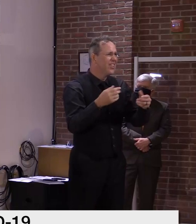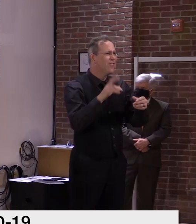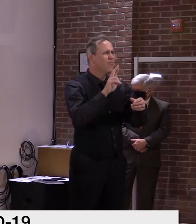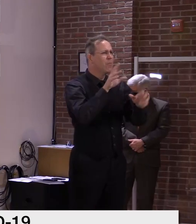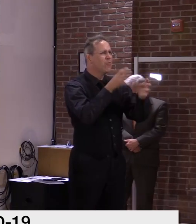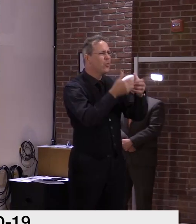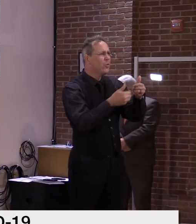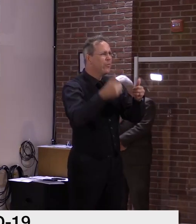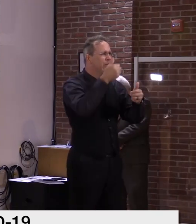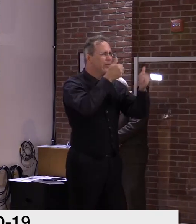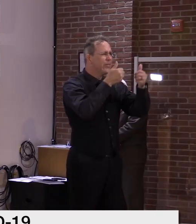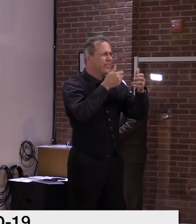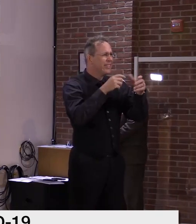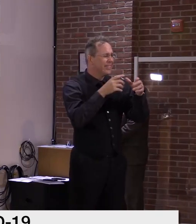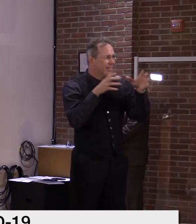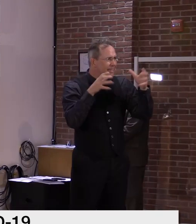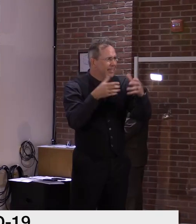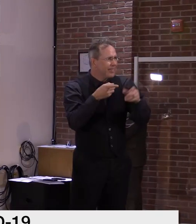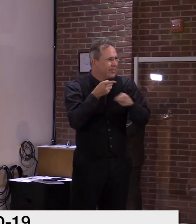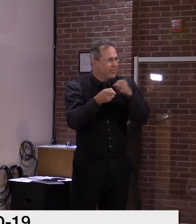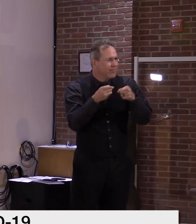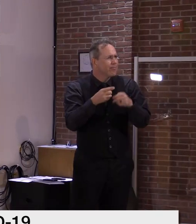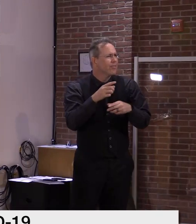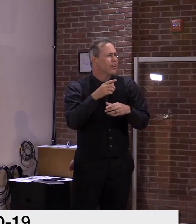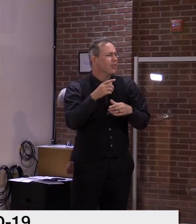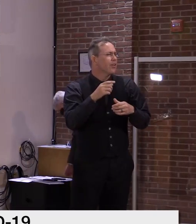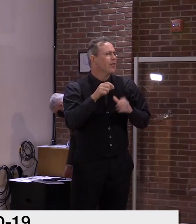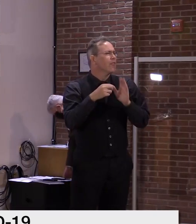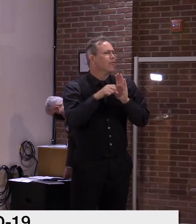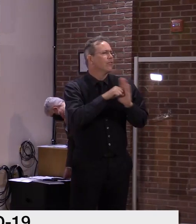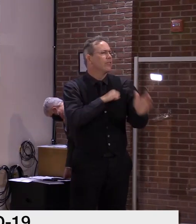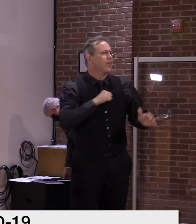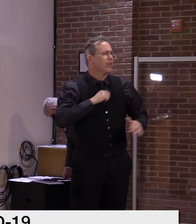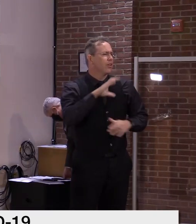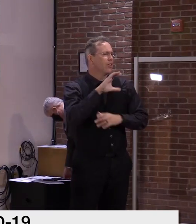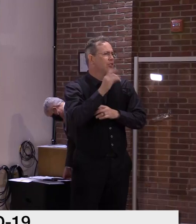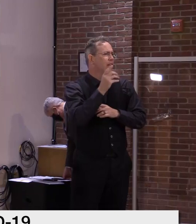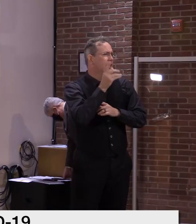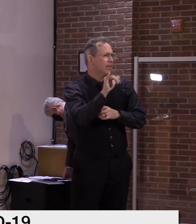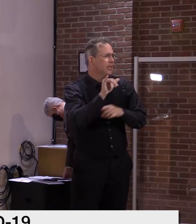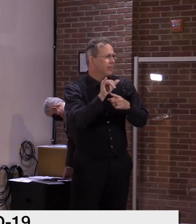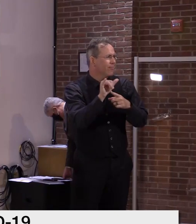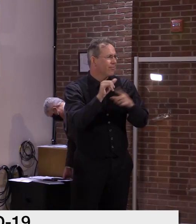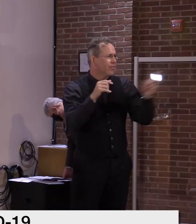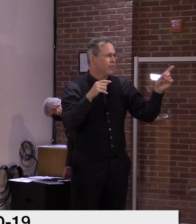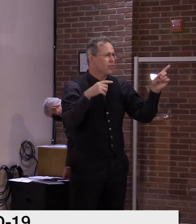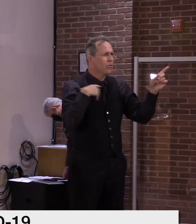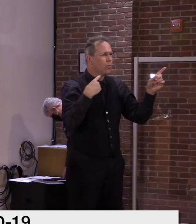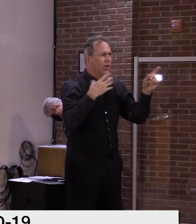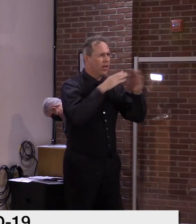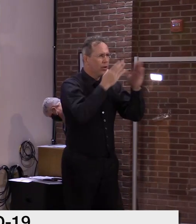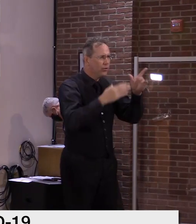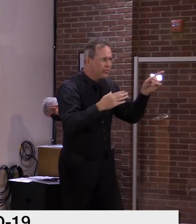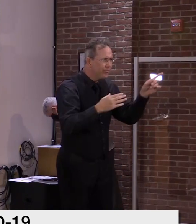is a very conservative leader amongst that the House of Representatives on the Republican